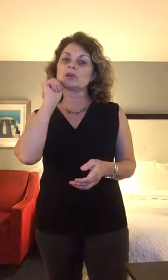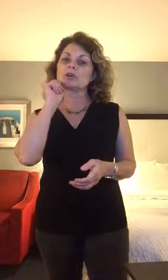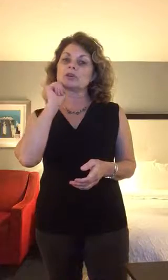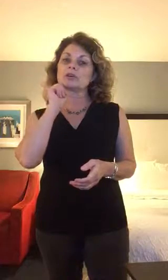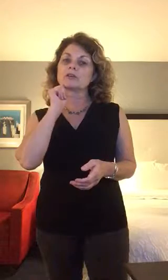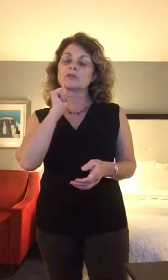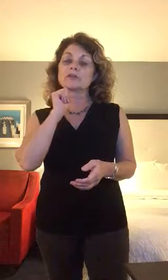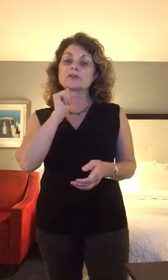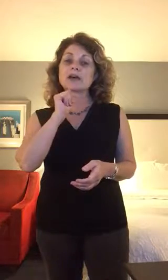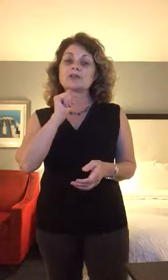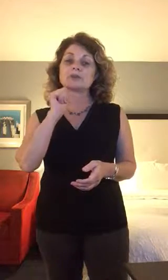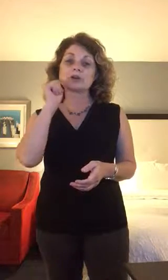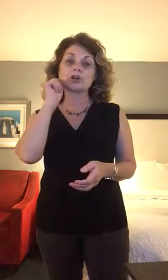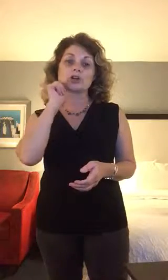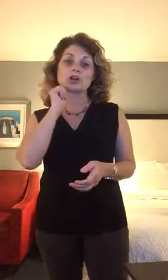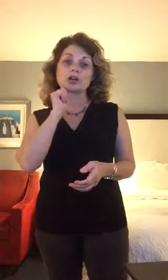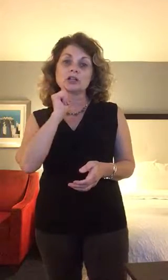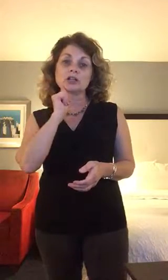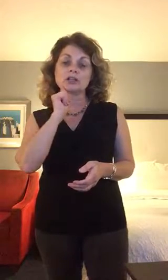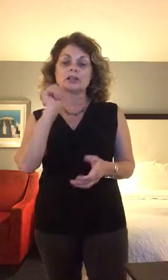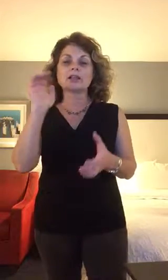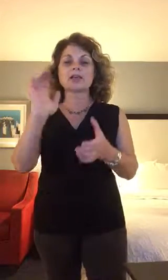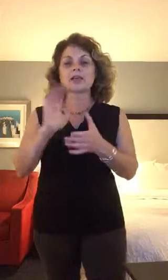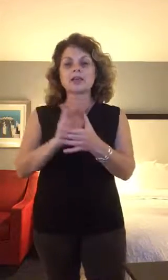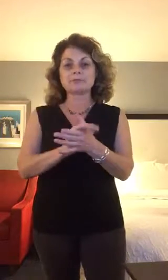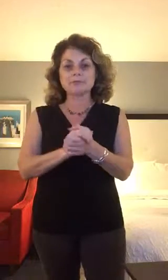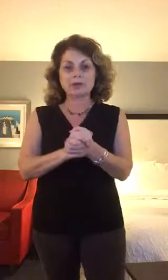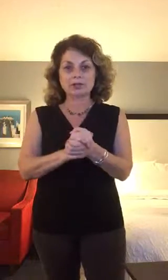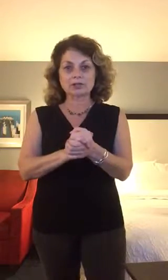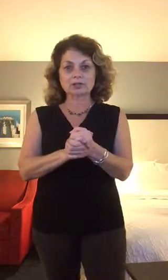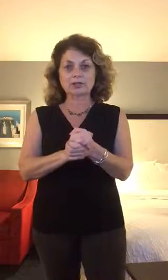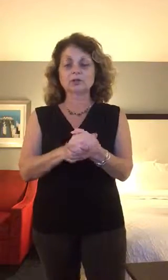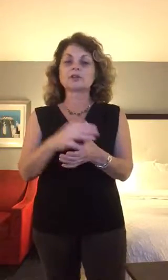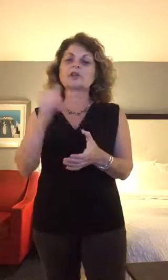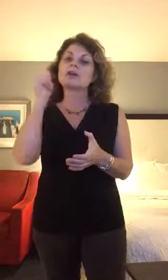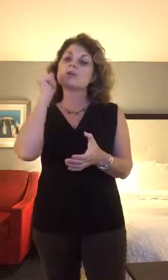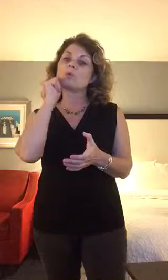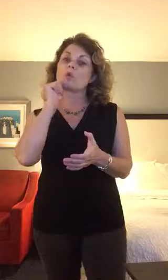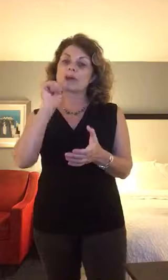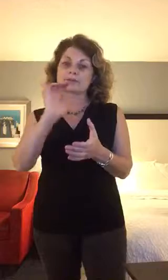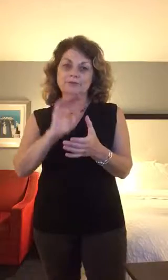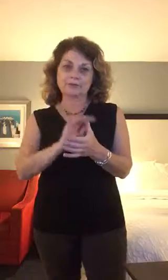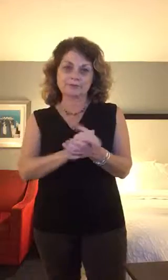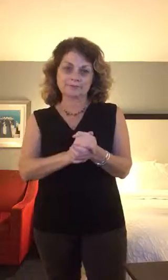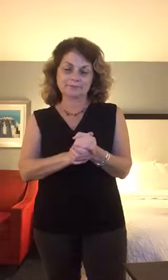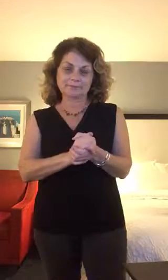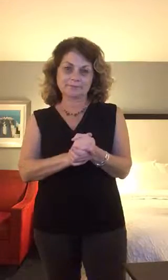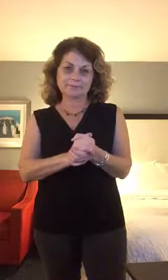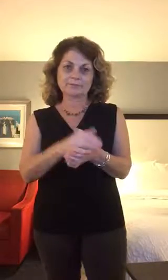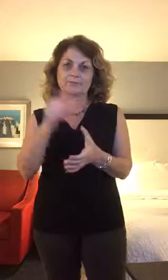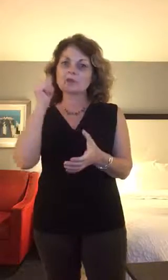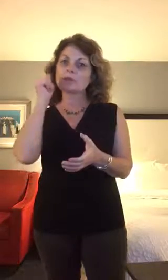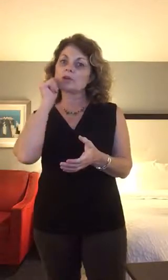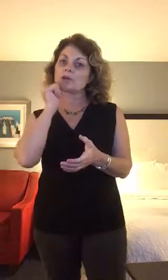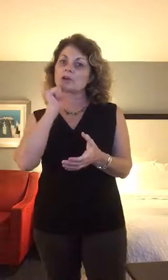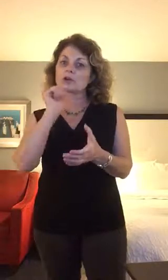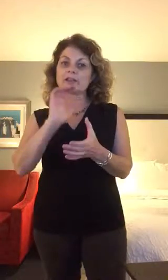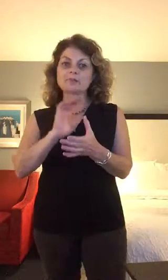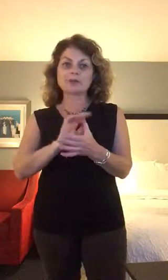word or the sign for girl and marriage. Wife. Girl and